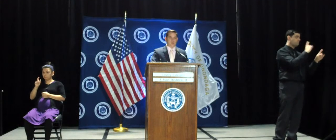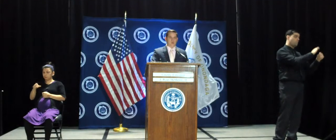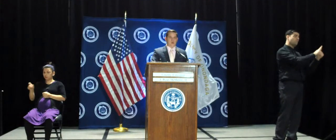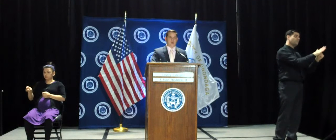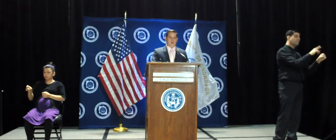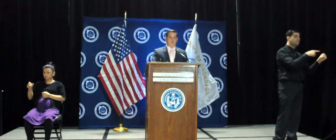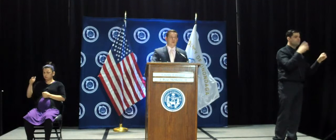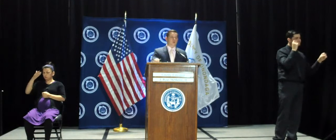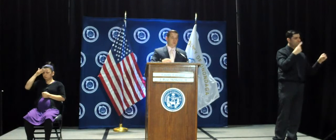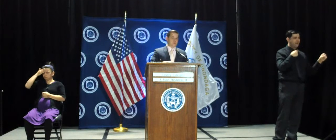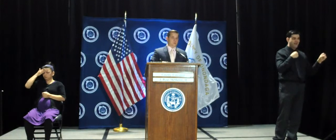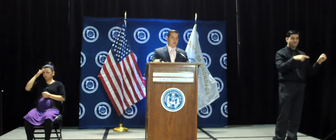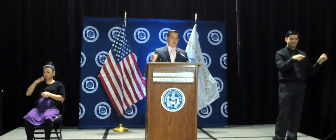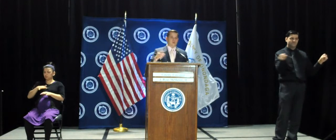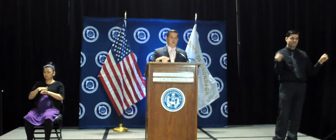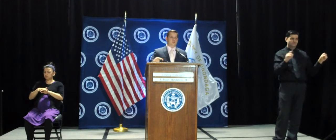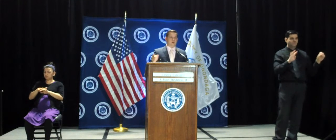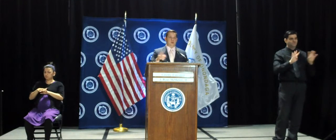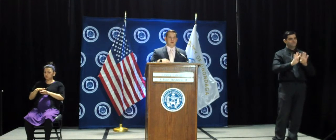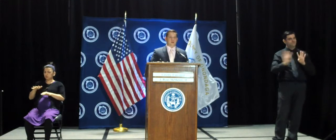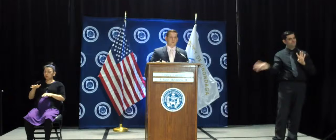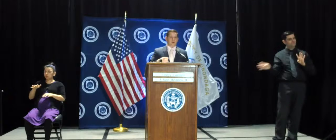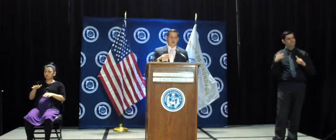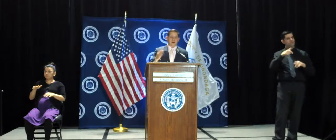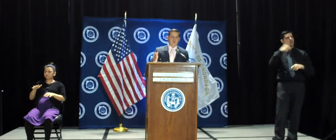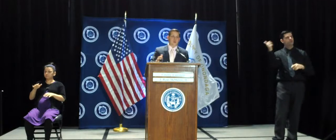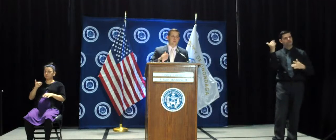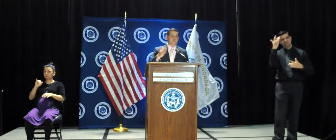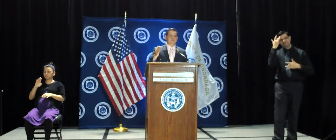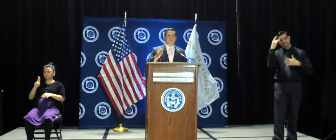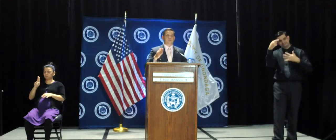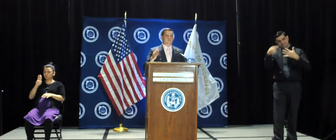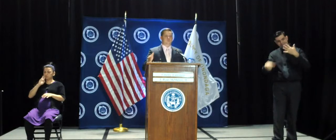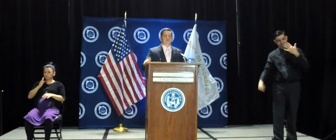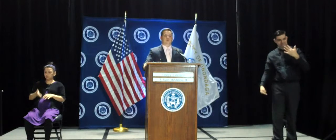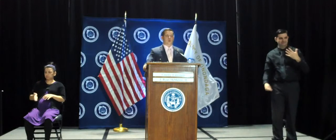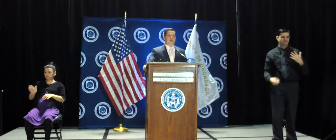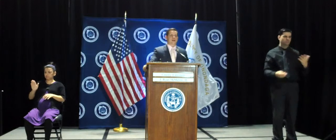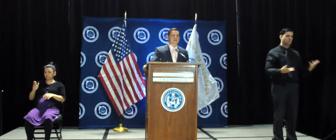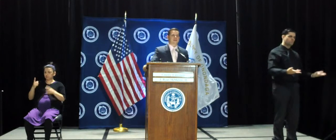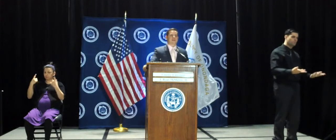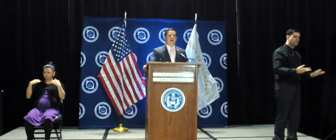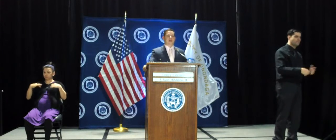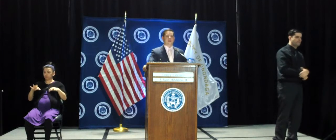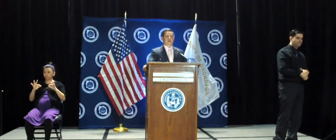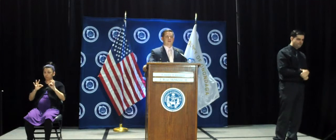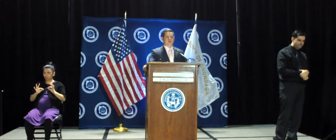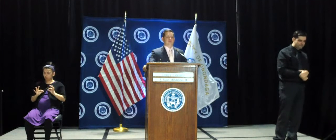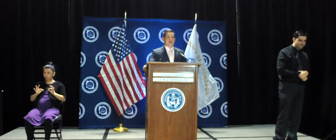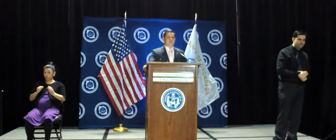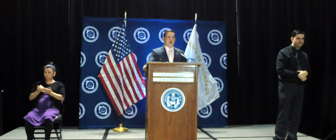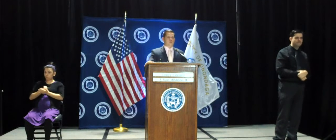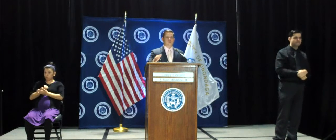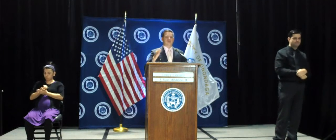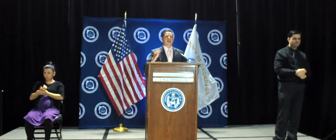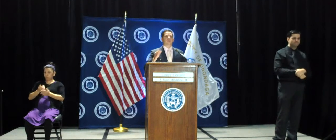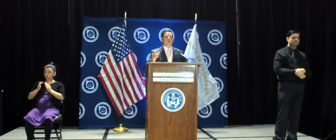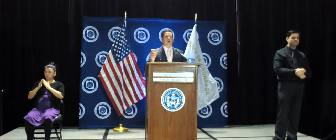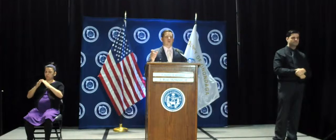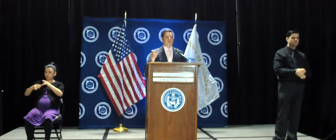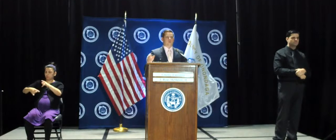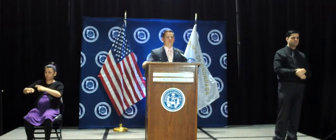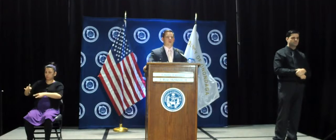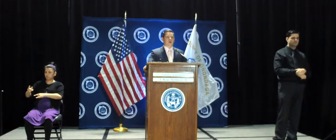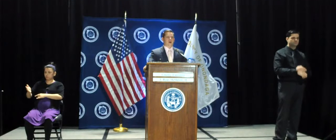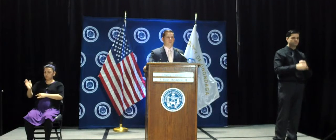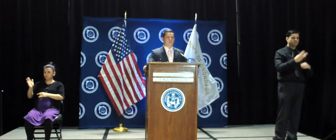tomorrow. We know there'll be some recoveries, but right now the 4-day and 6-day turn times, how sustainable